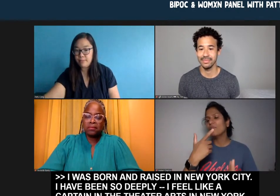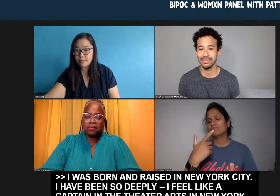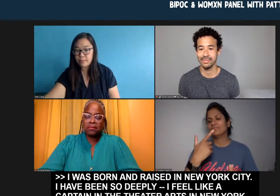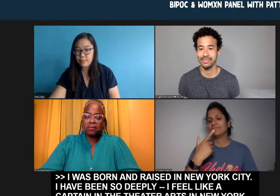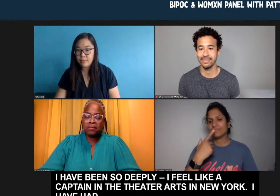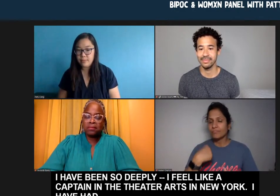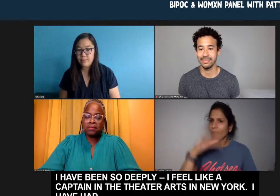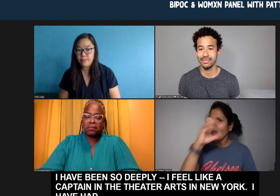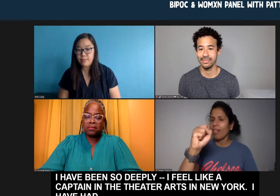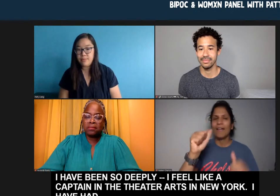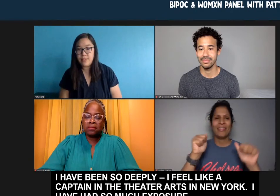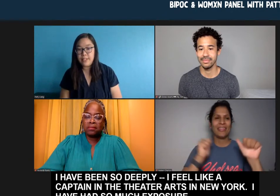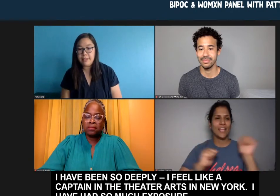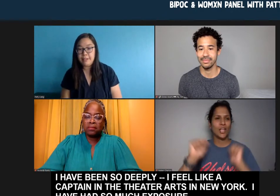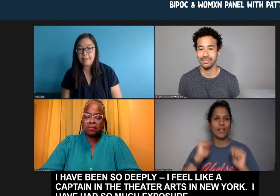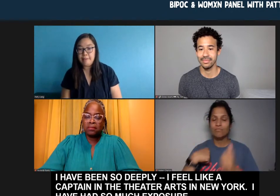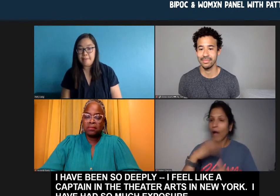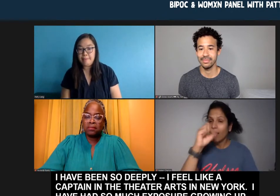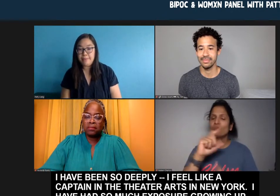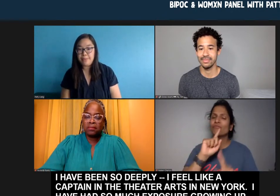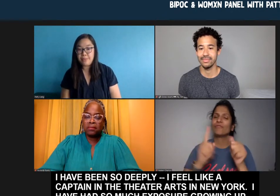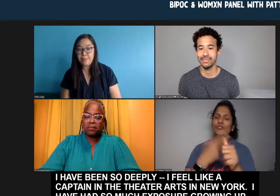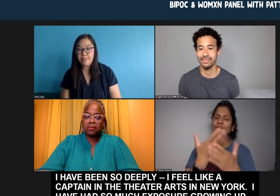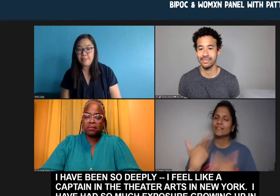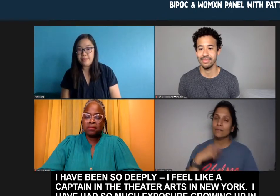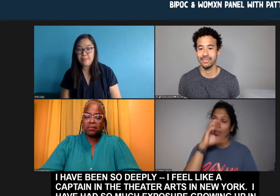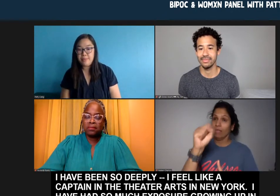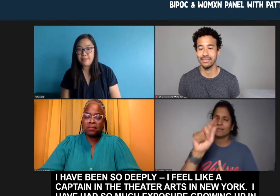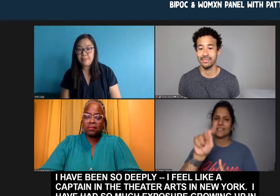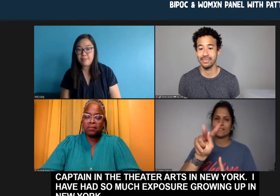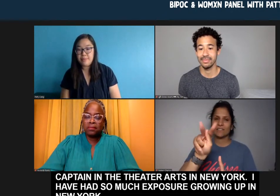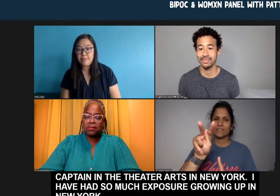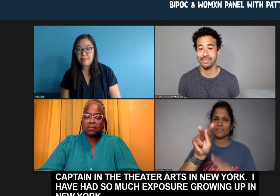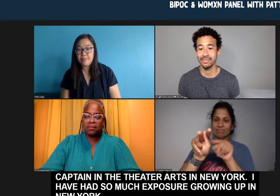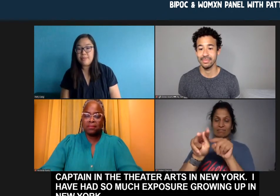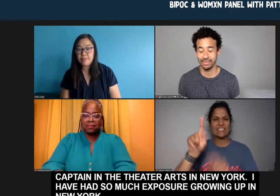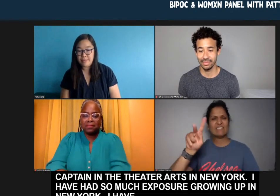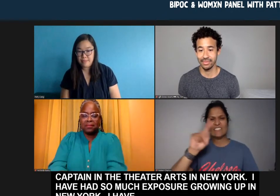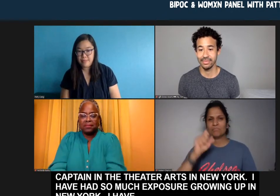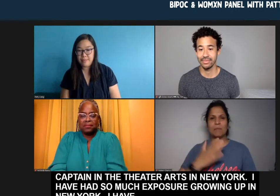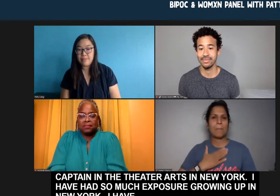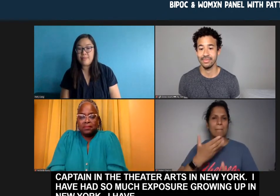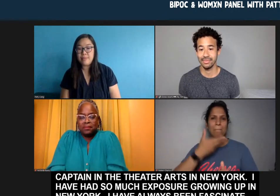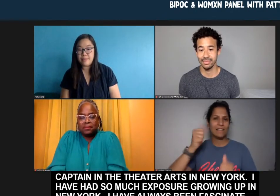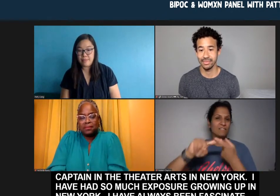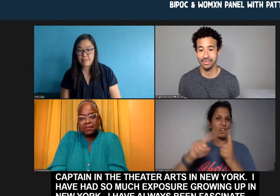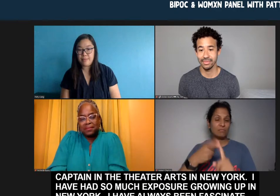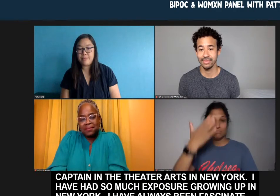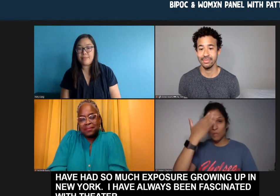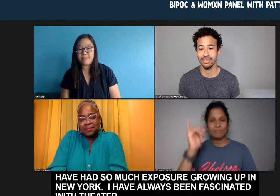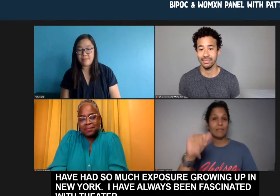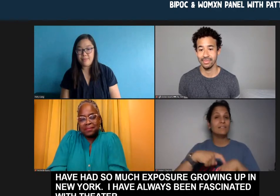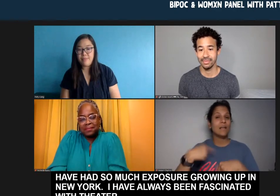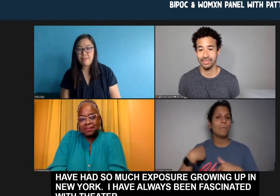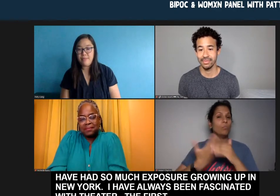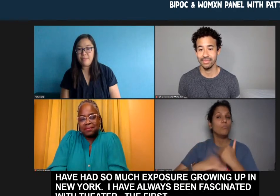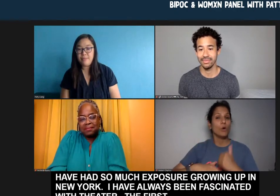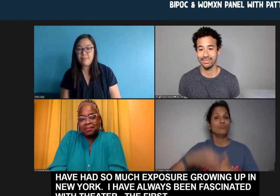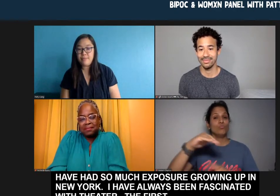exposure growing up in New York. And I've always been fascinated with theater. And the first thing that I was fascinated with was television. A lot of